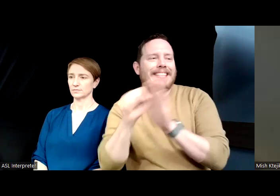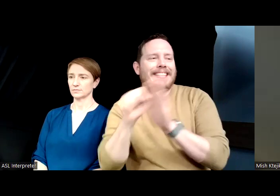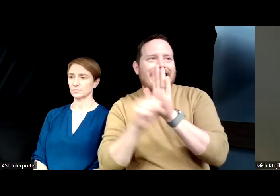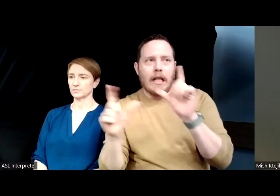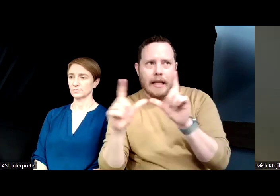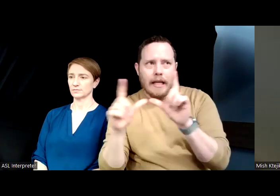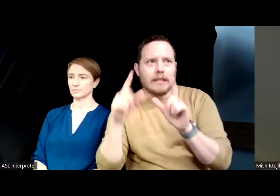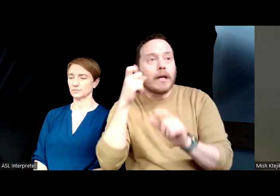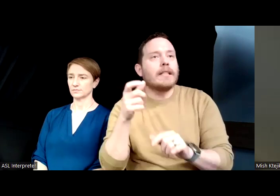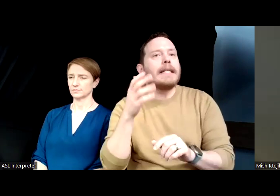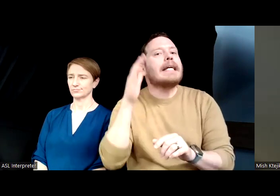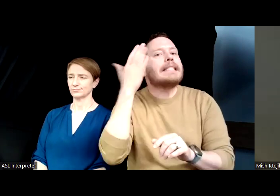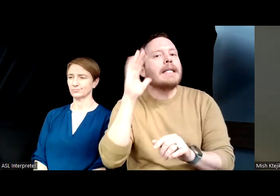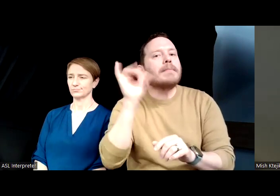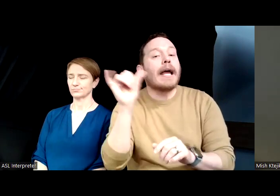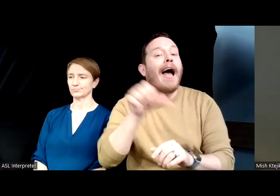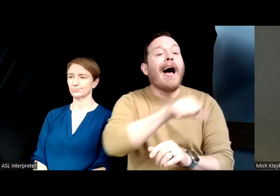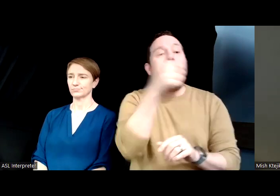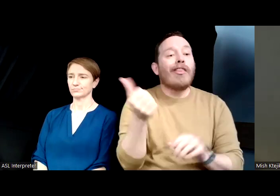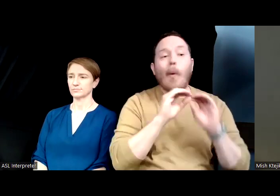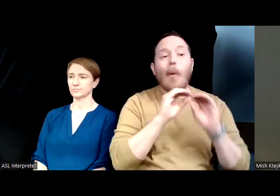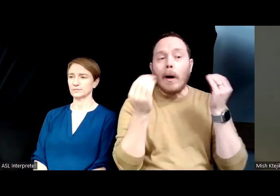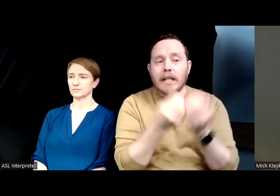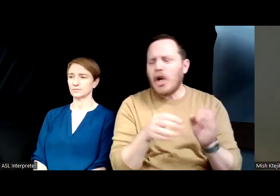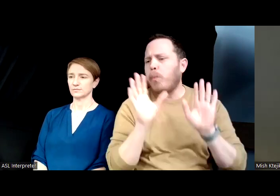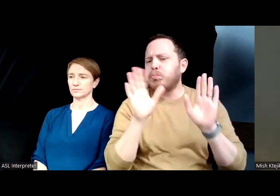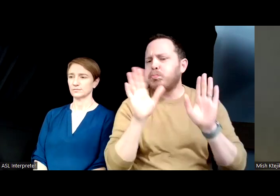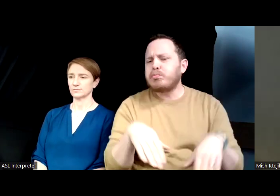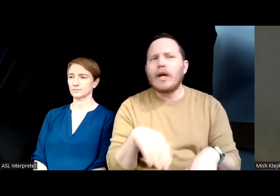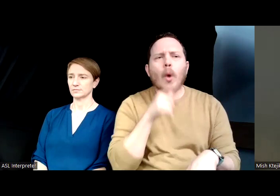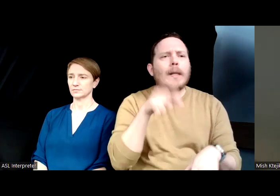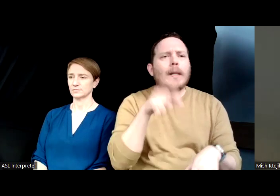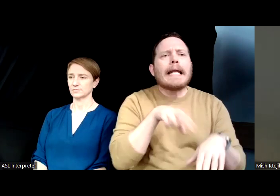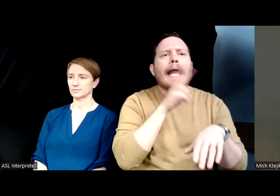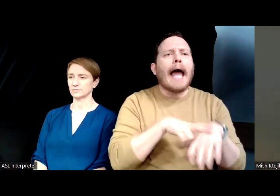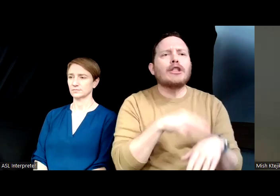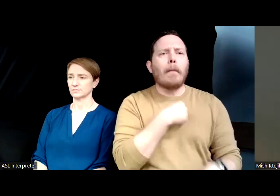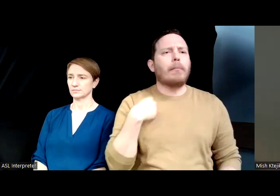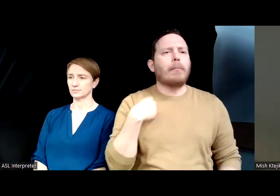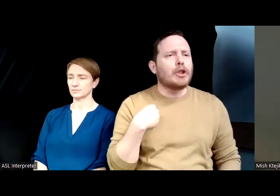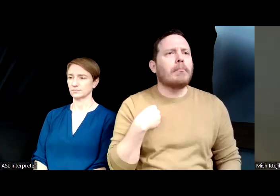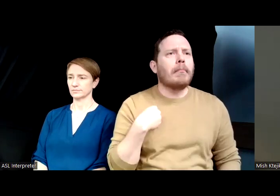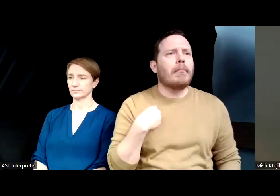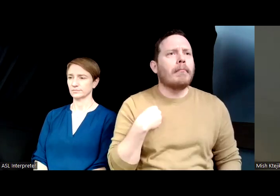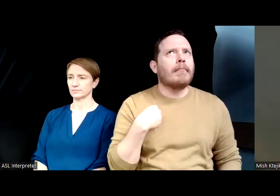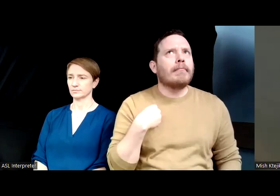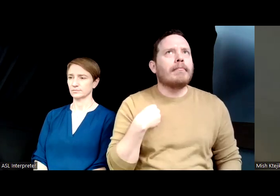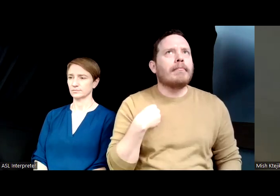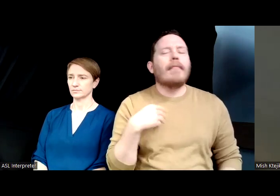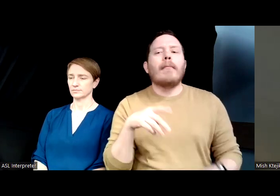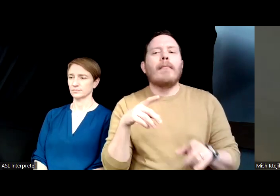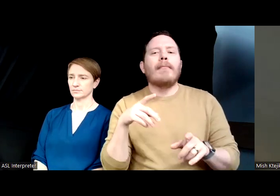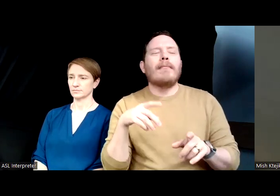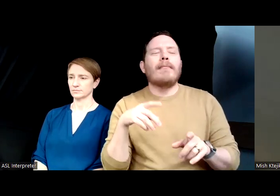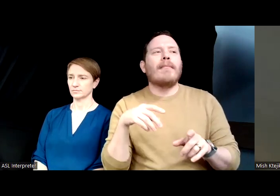So now with the state license, it might be a little vague. I mean, maybe they say, oh, you don't need to